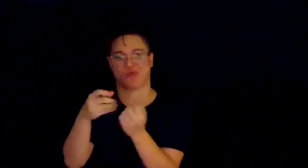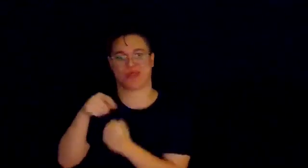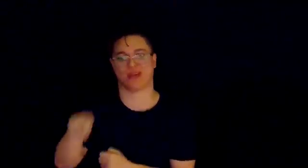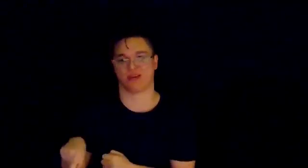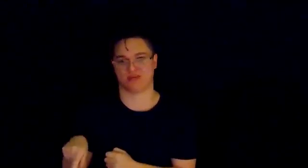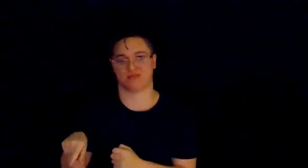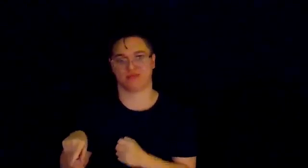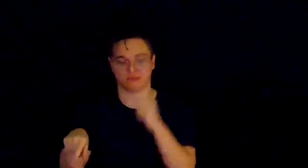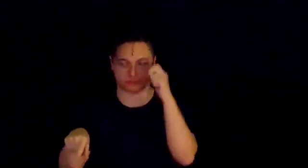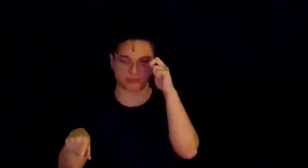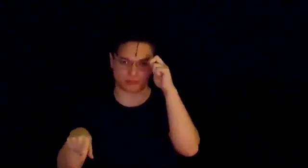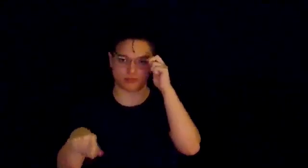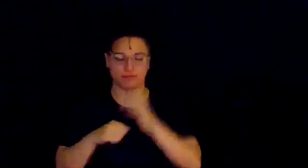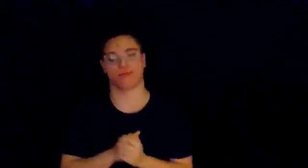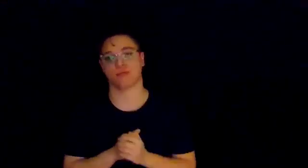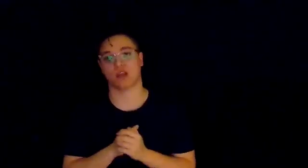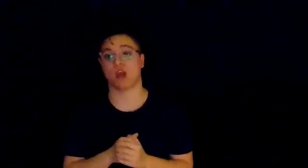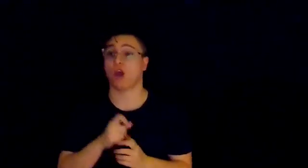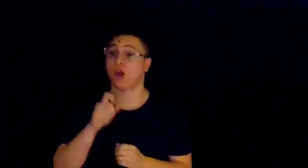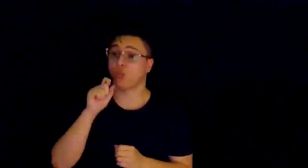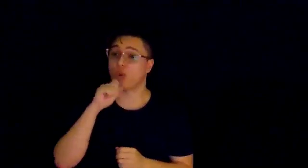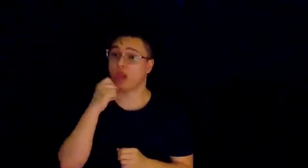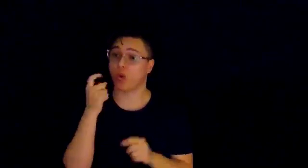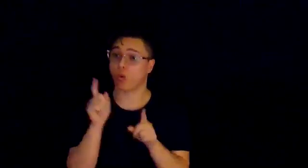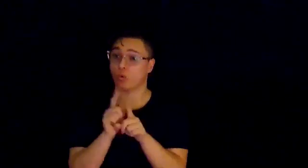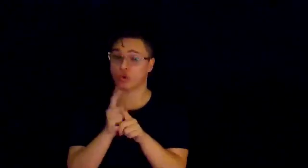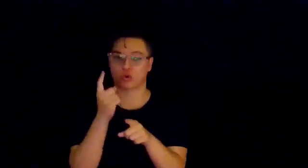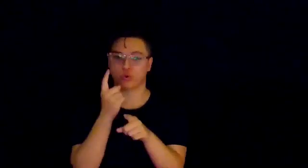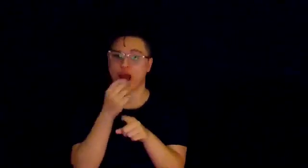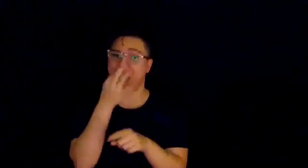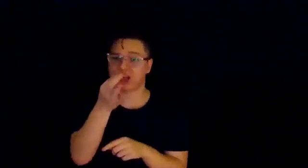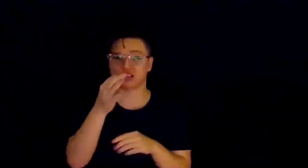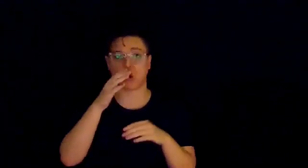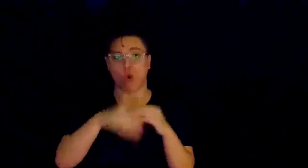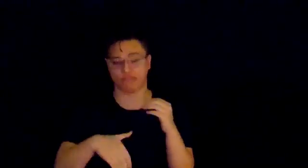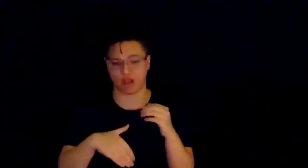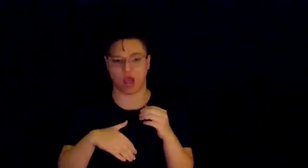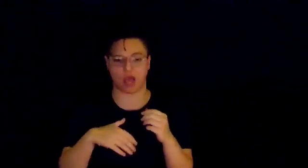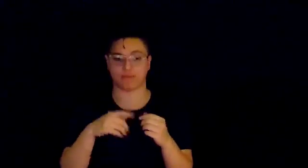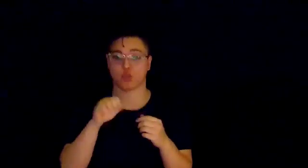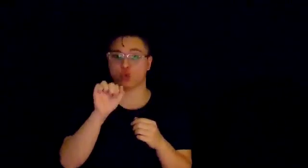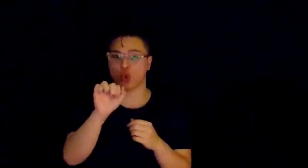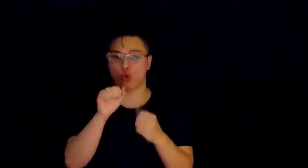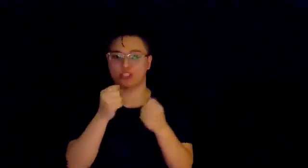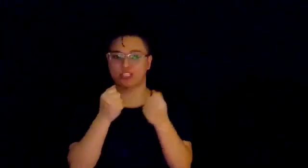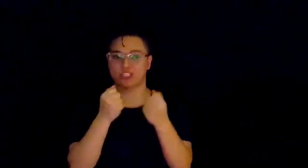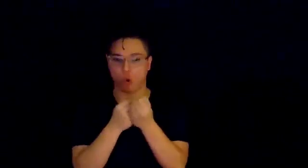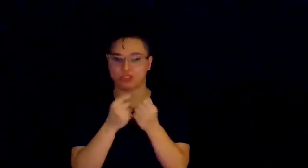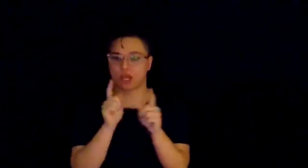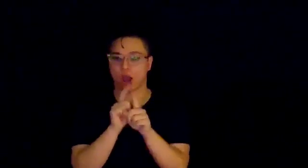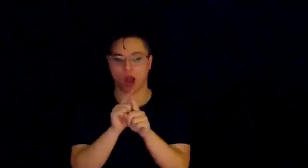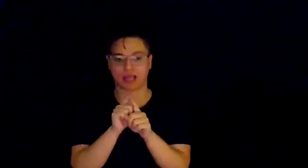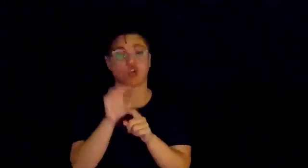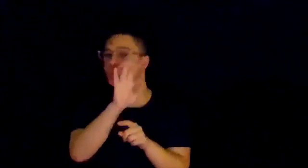give you your independence. So that's what we're kind of looking for with those questions, is finding ways for you to be more independent. We'll also